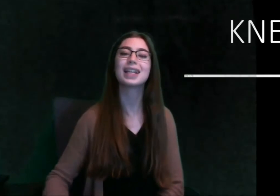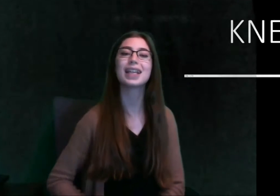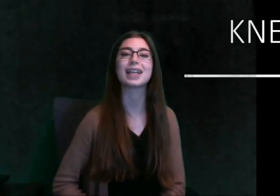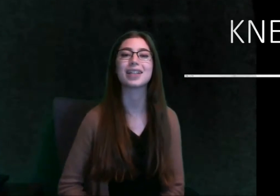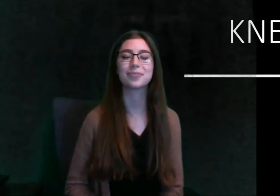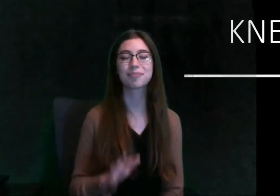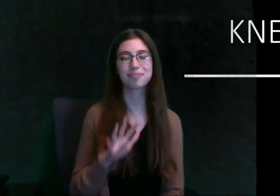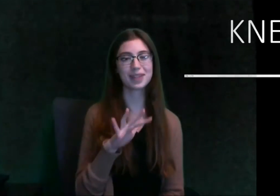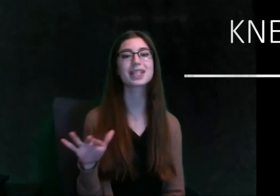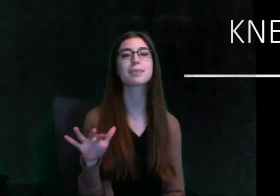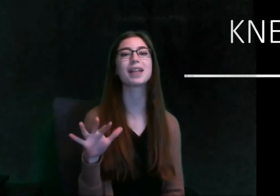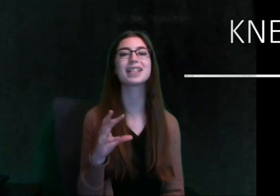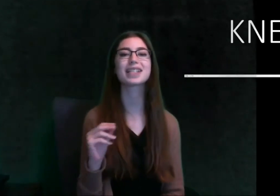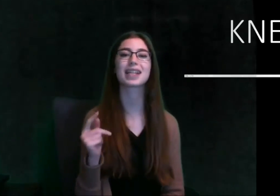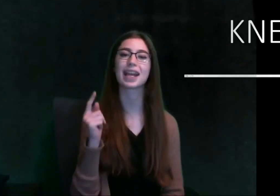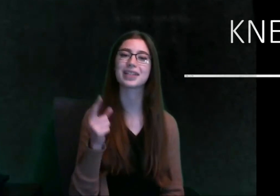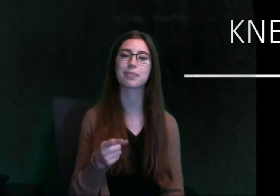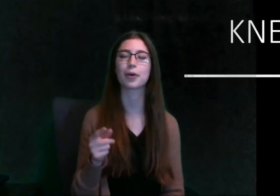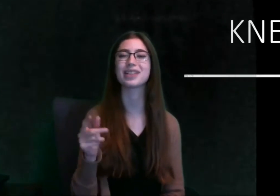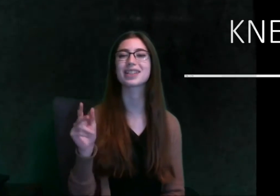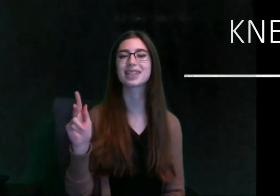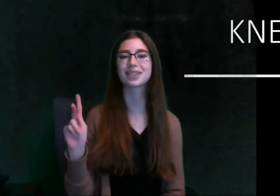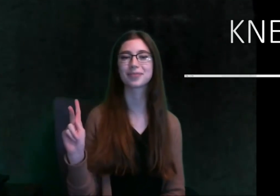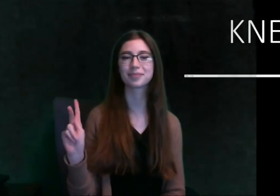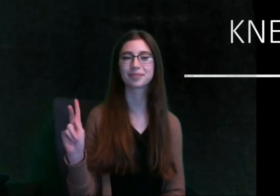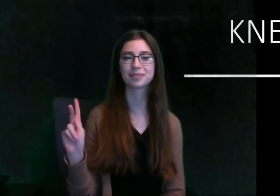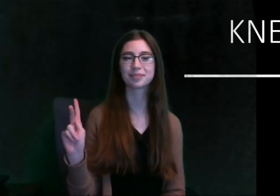Knee. Spell it and point.